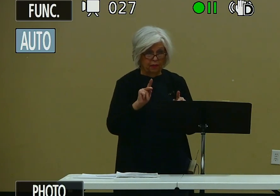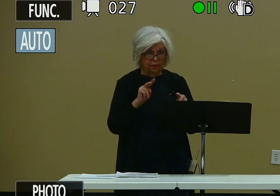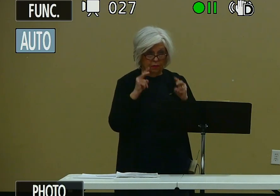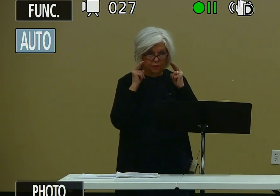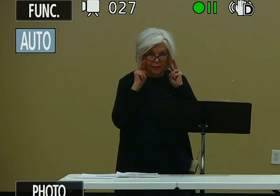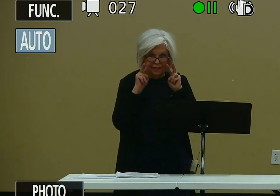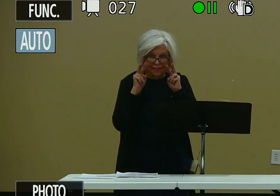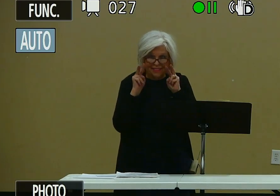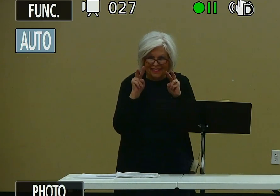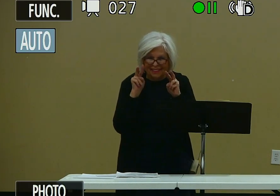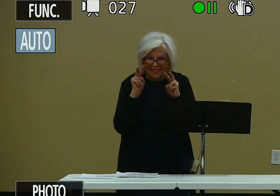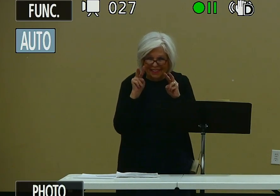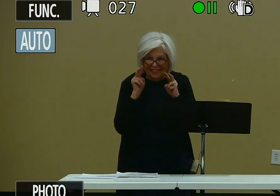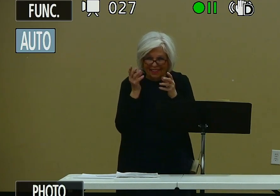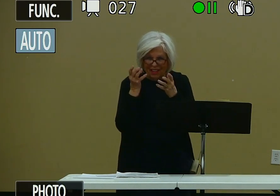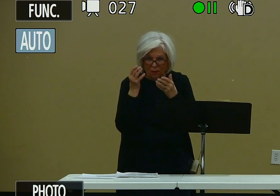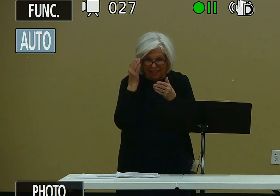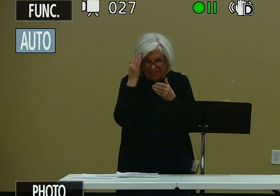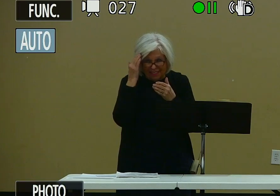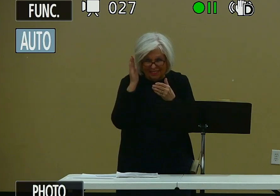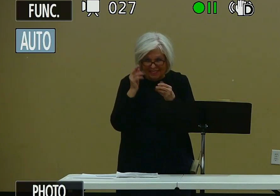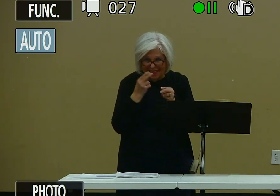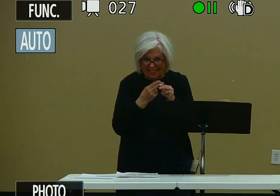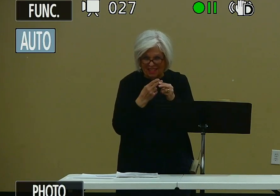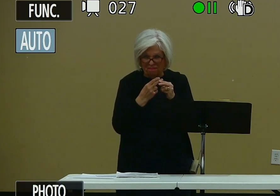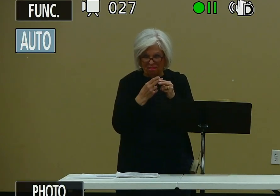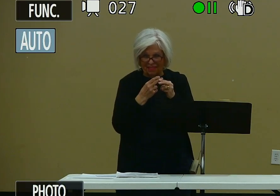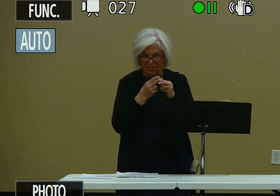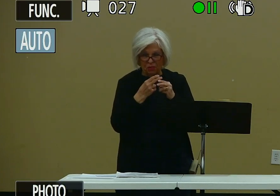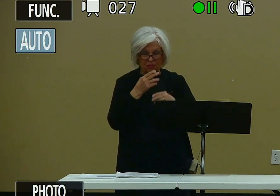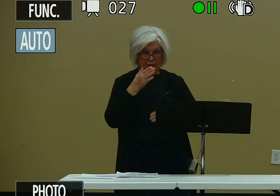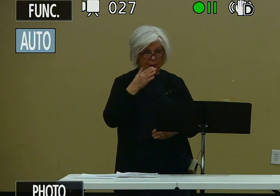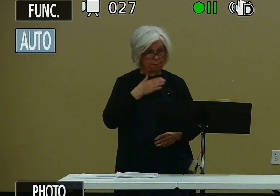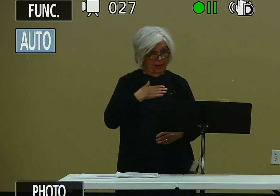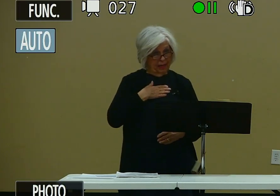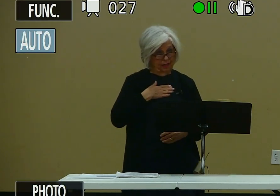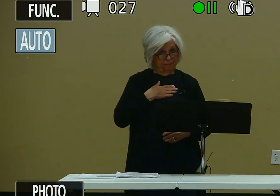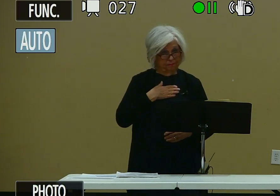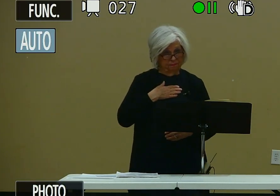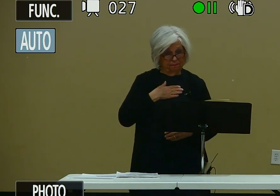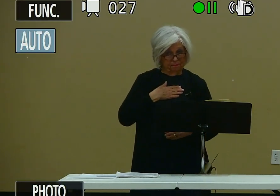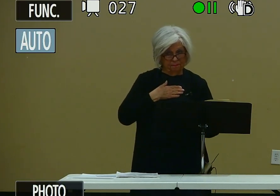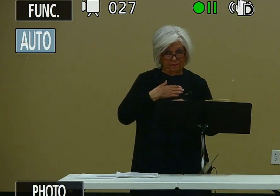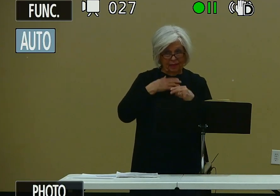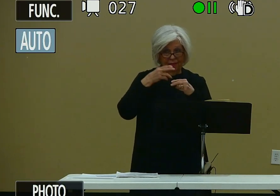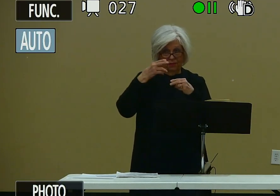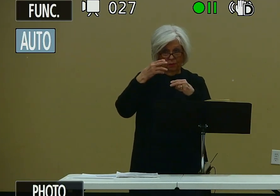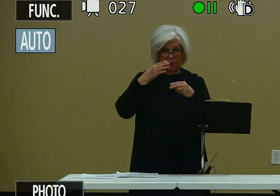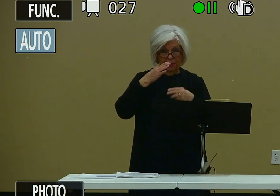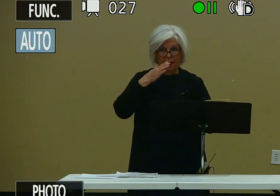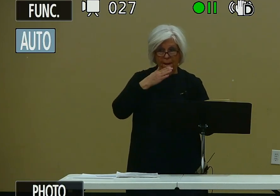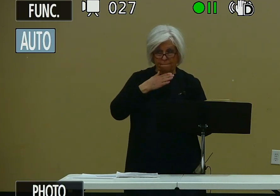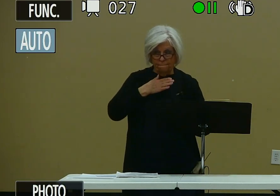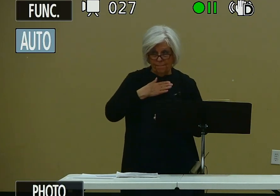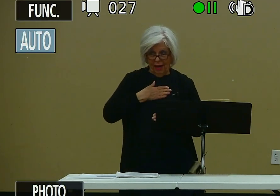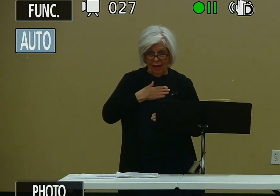they're looking at you and they want to know your name. So you say, my, do it with me,